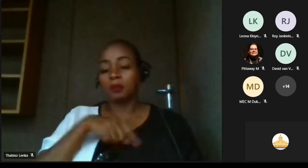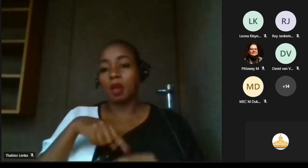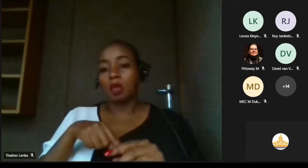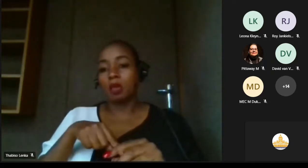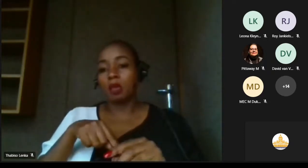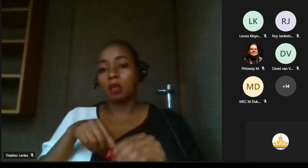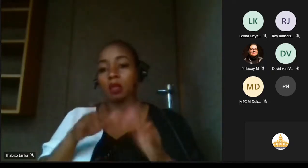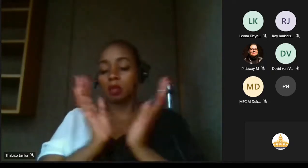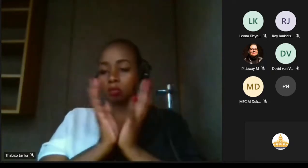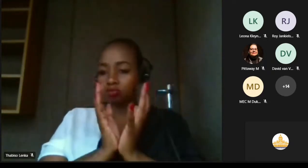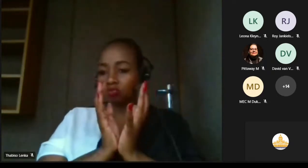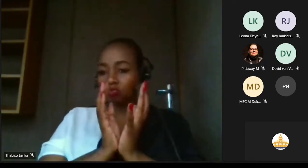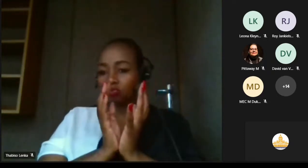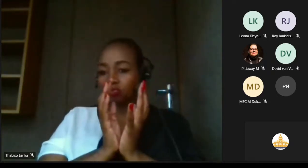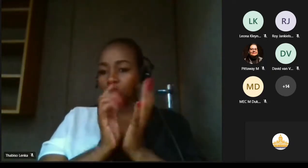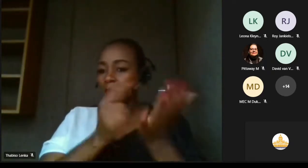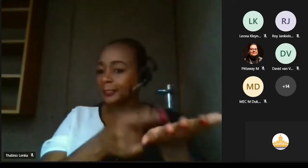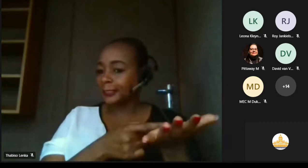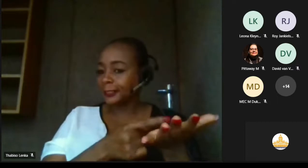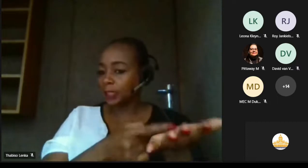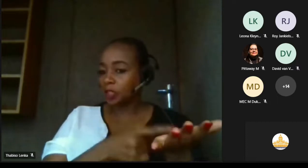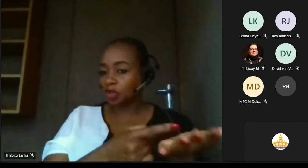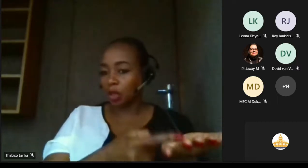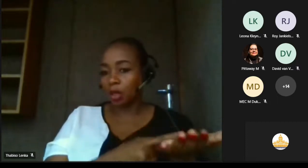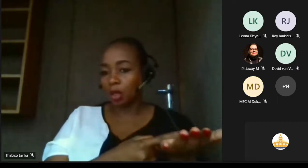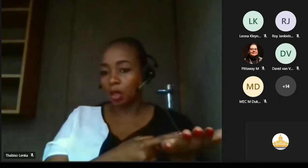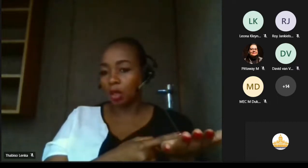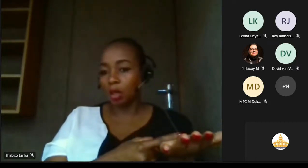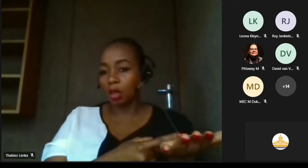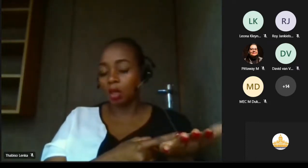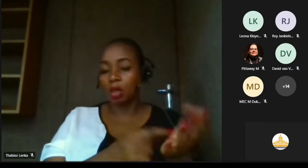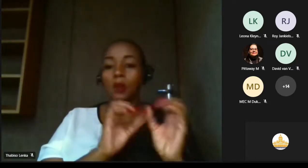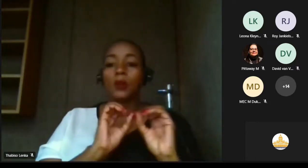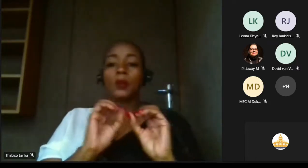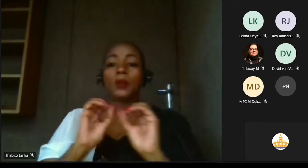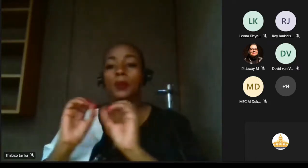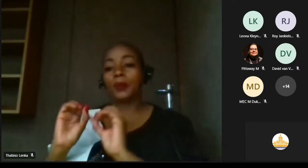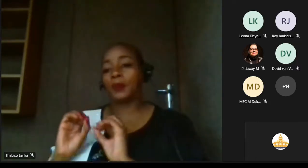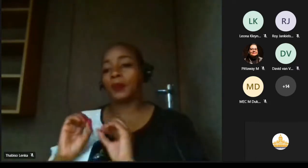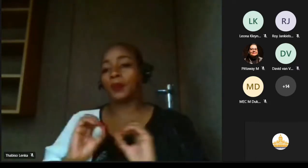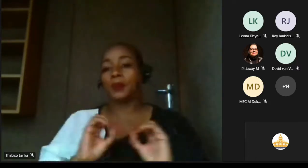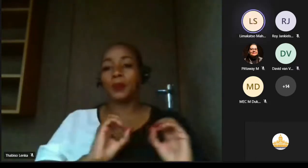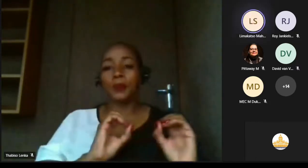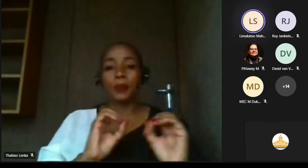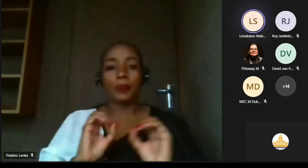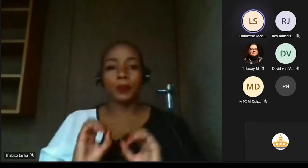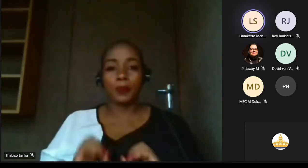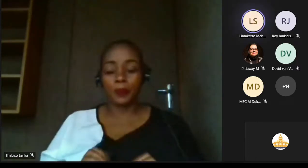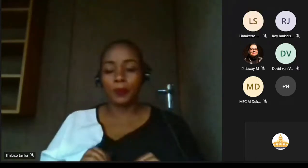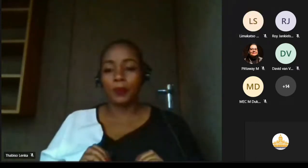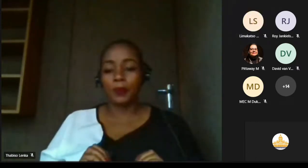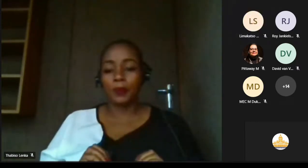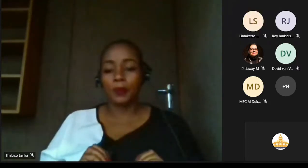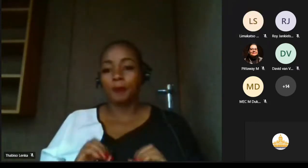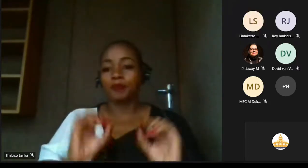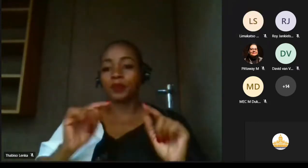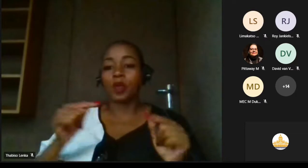House. Any discussion, Honourable Members? No discussions, Honourable Speaker.